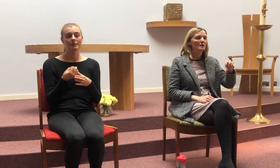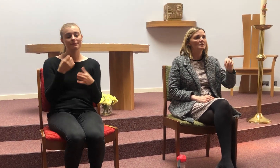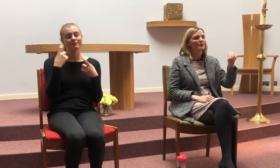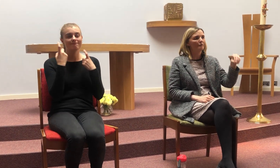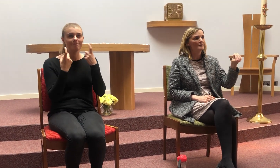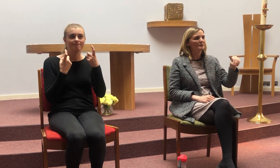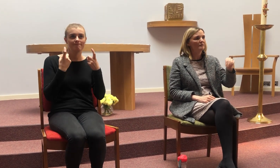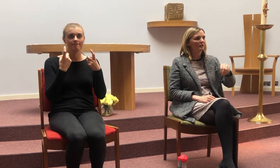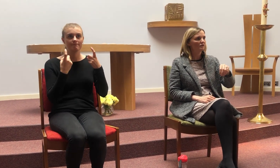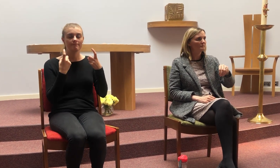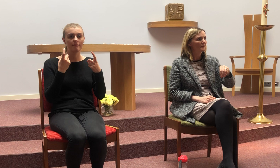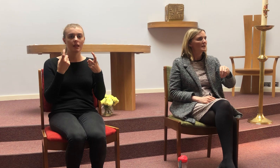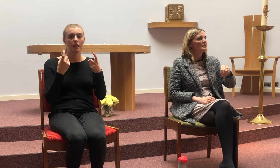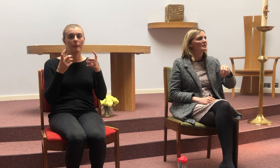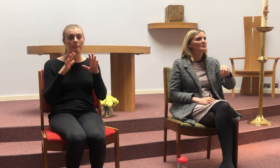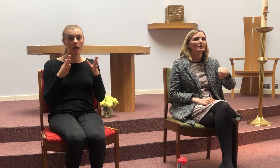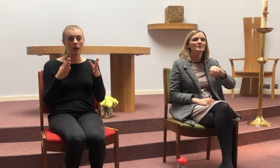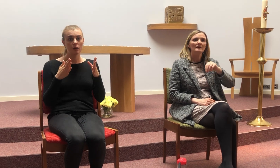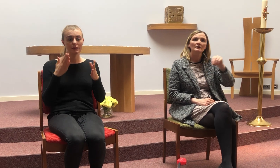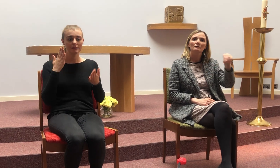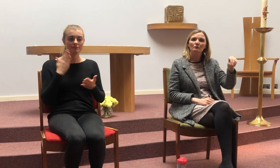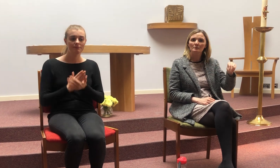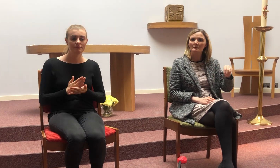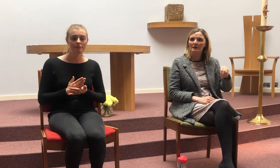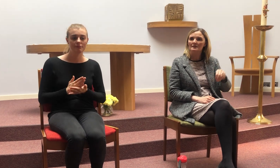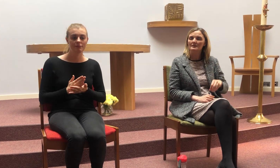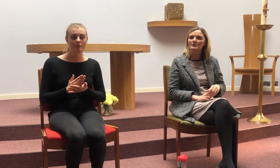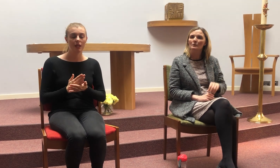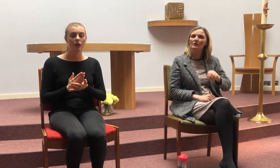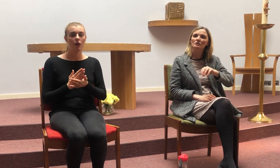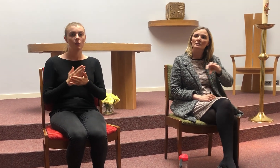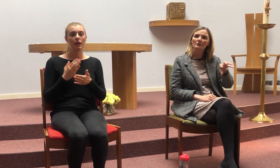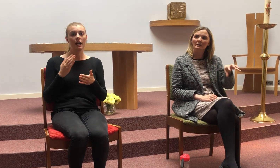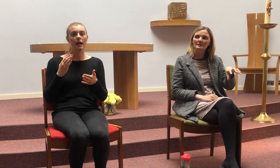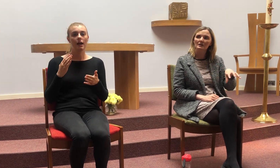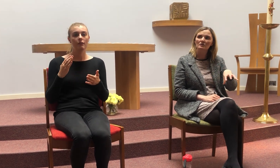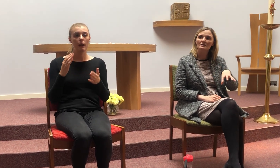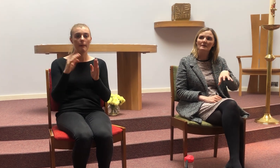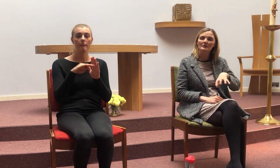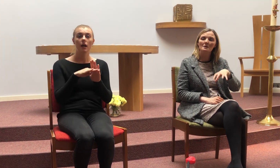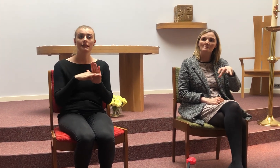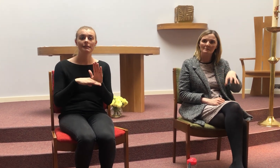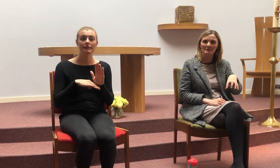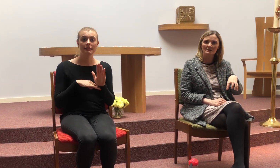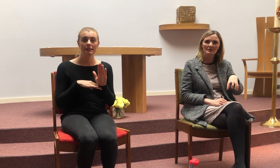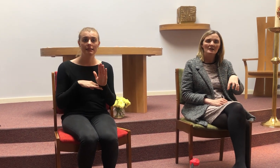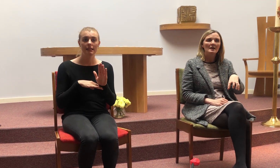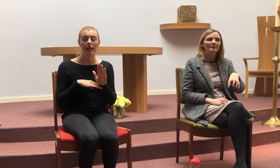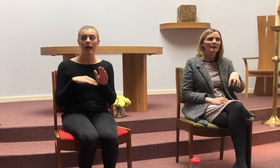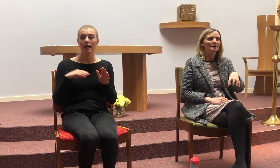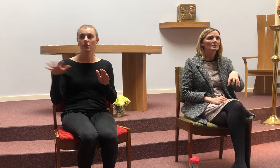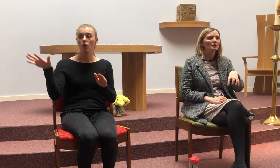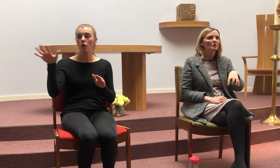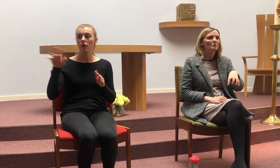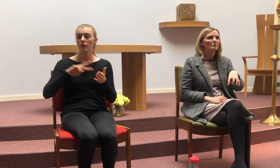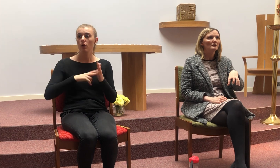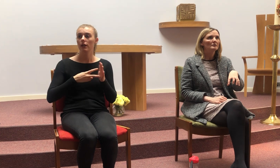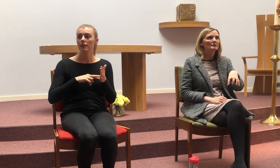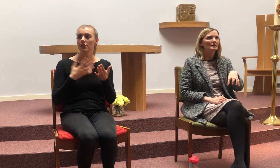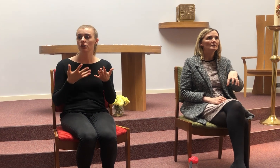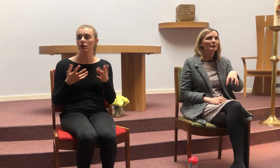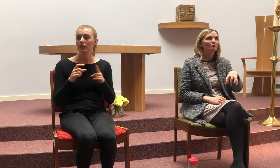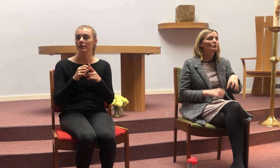time it was called affirmative action in terms of any recruitment policy. So each of the organisations made a commitment that, you